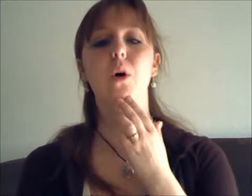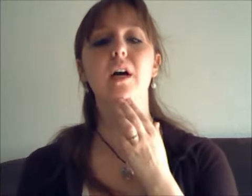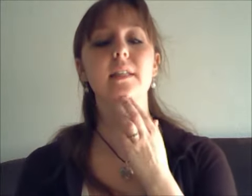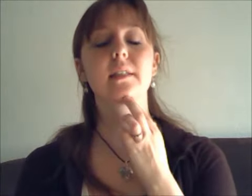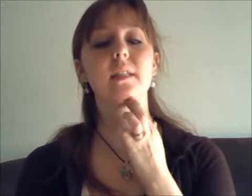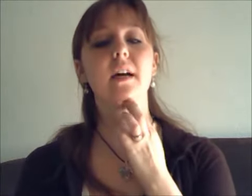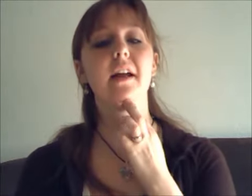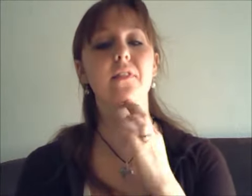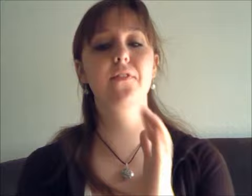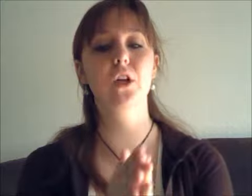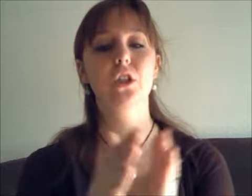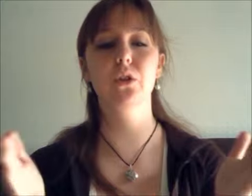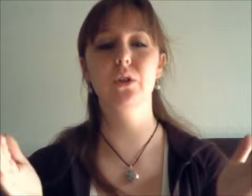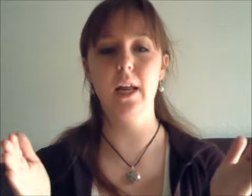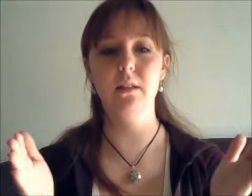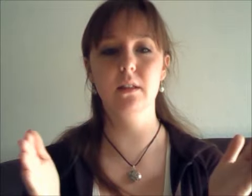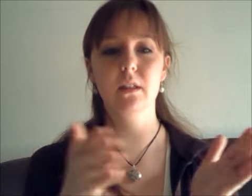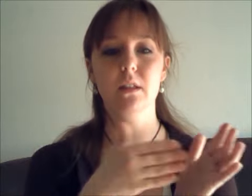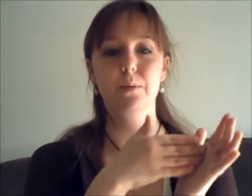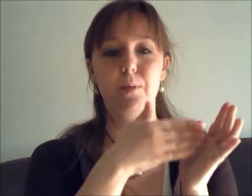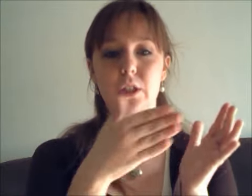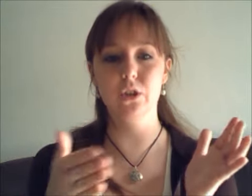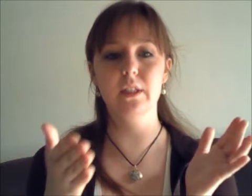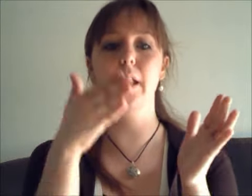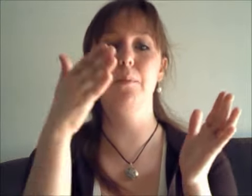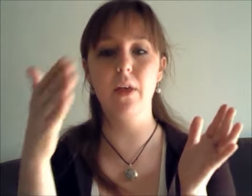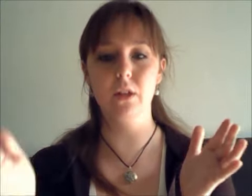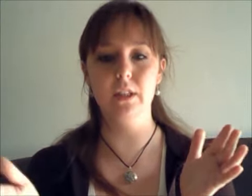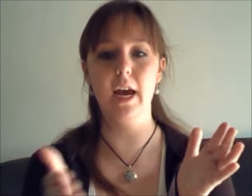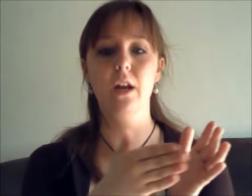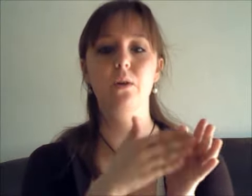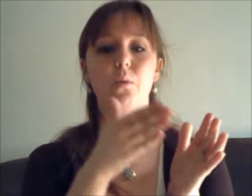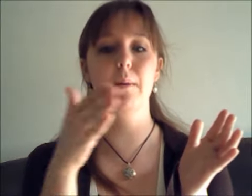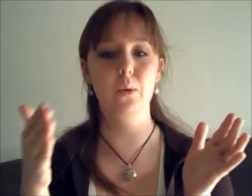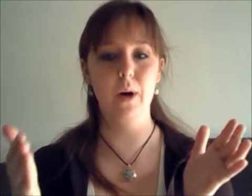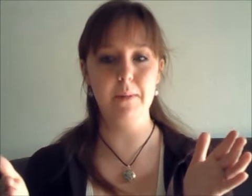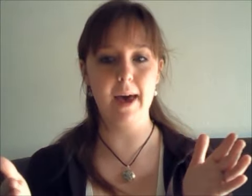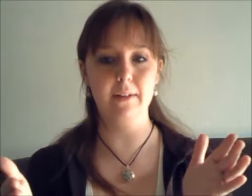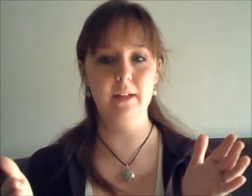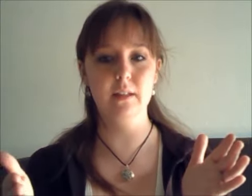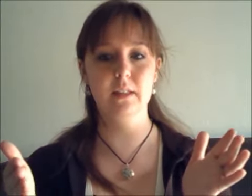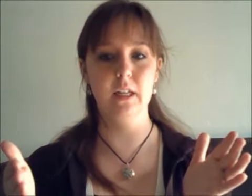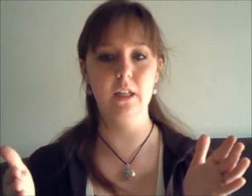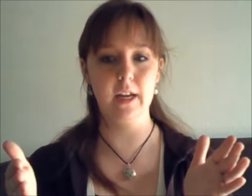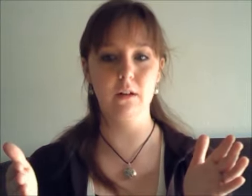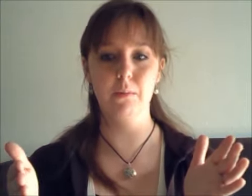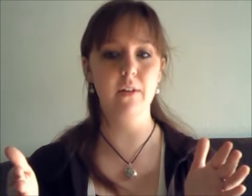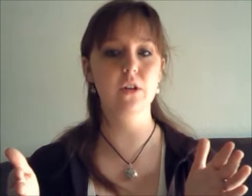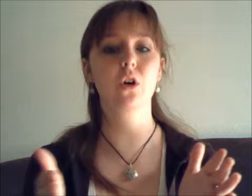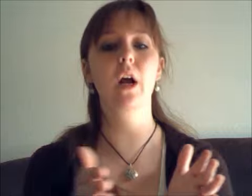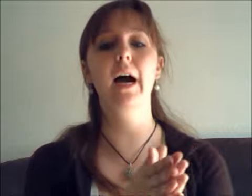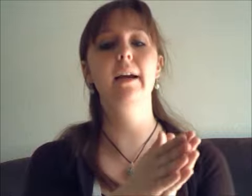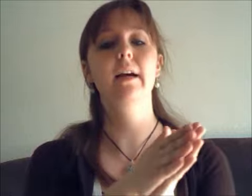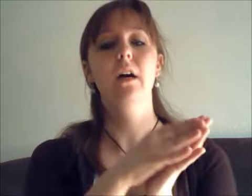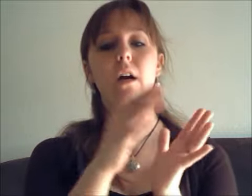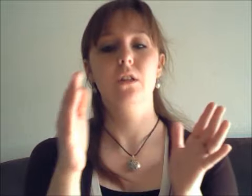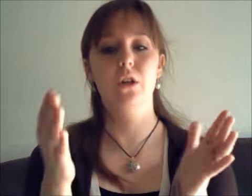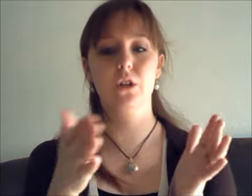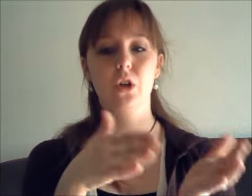chorus, and the first 2 sentences, preacher said, brother said, women wearing back veils didn't bother to cry, took turns,